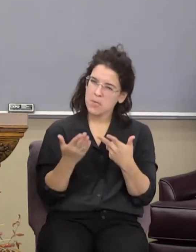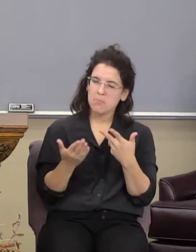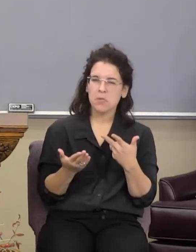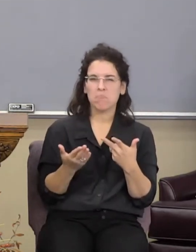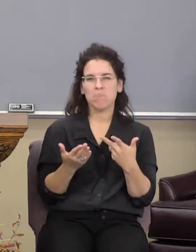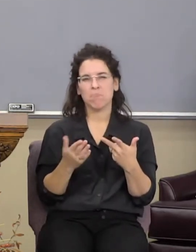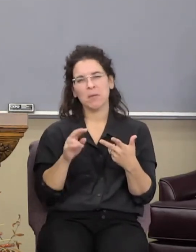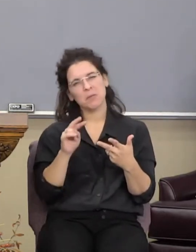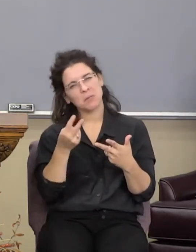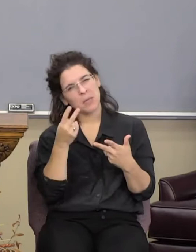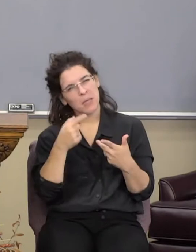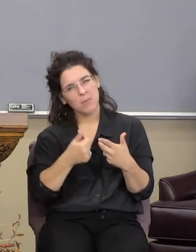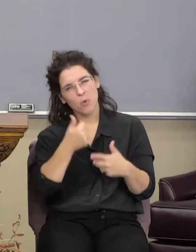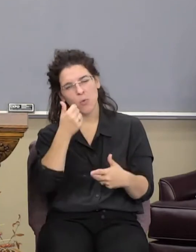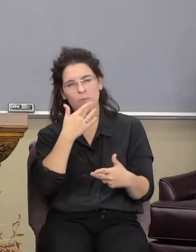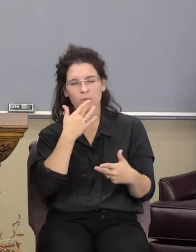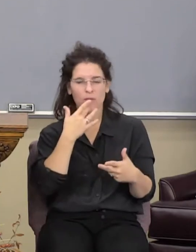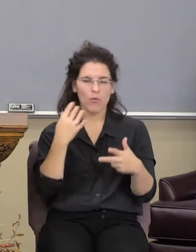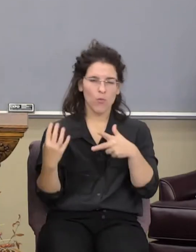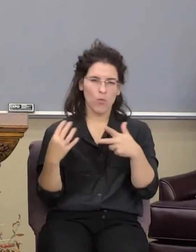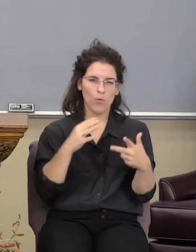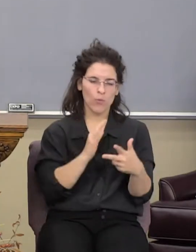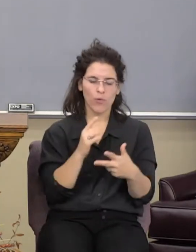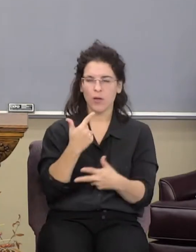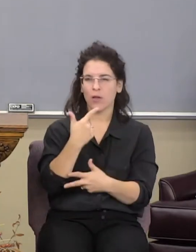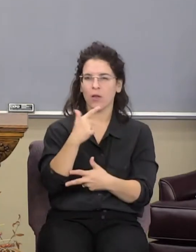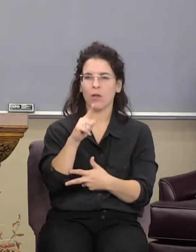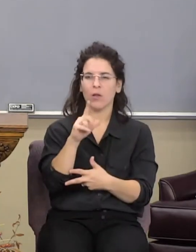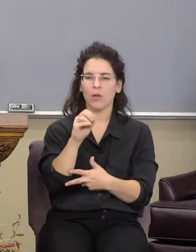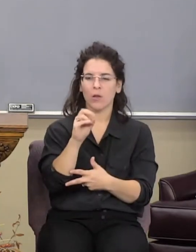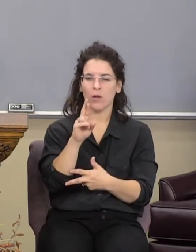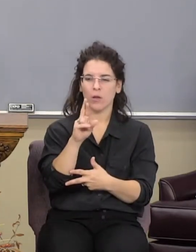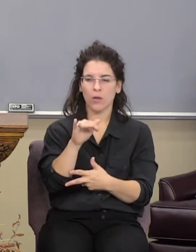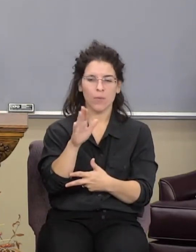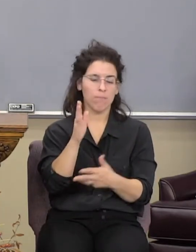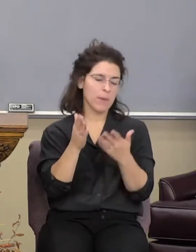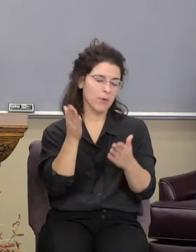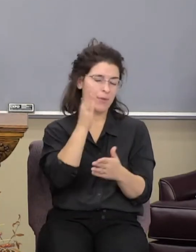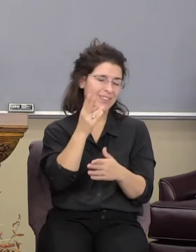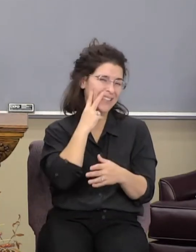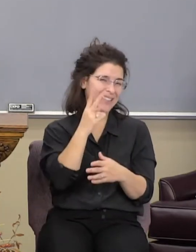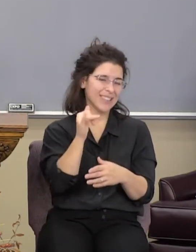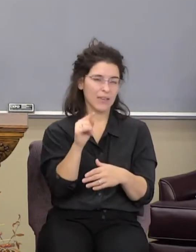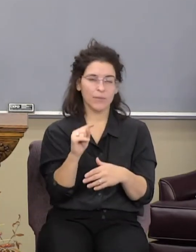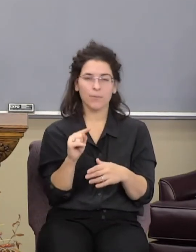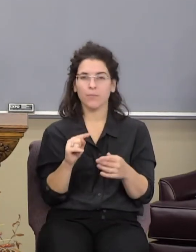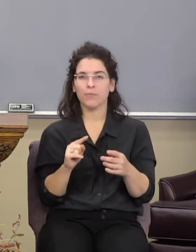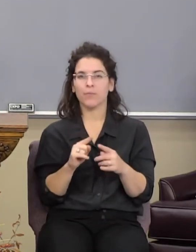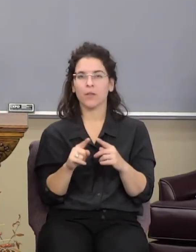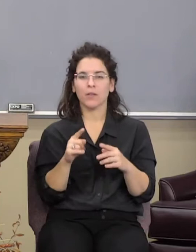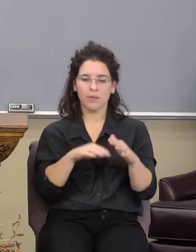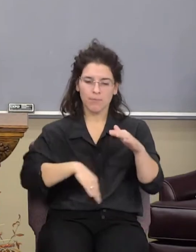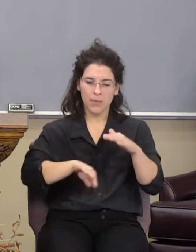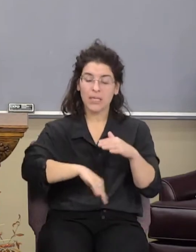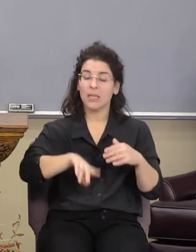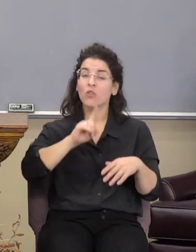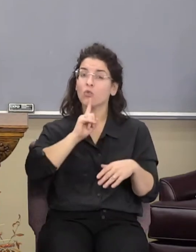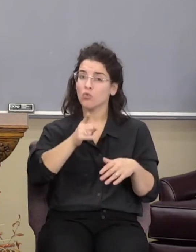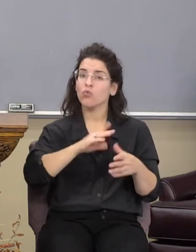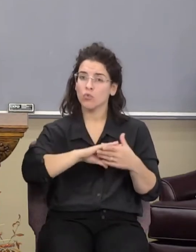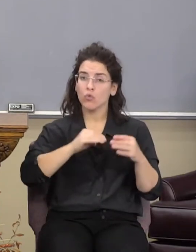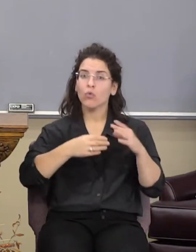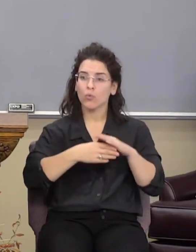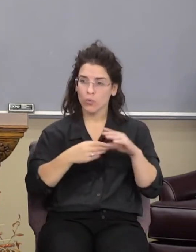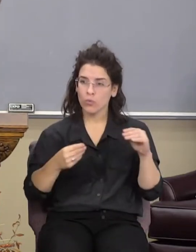probably my second most favorite war movie was Glory. And I don't know if you've ever seen Glory. It's based on a true story, by the